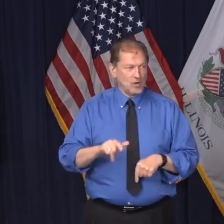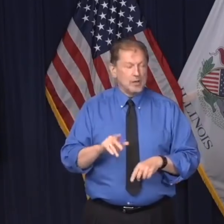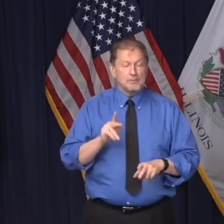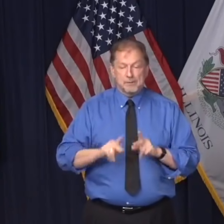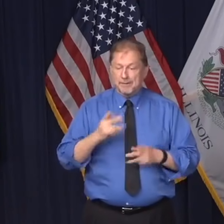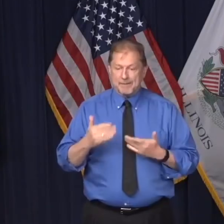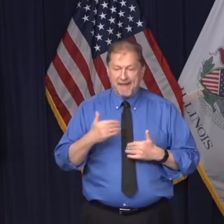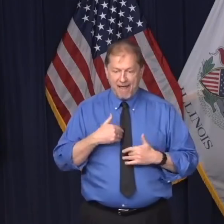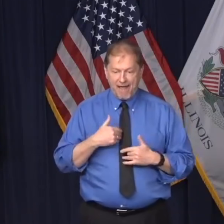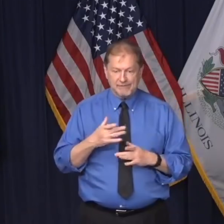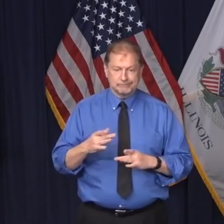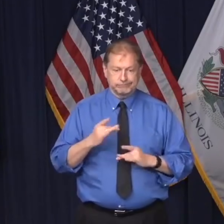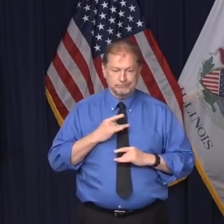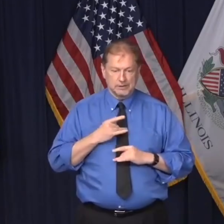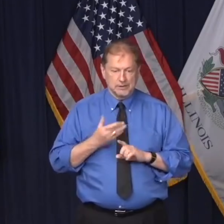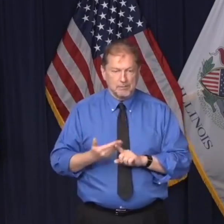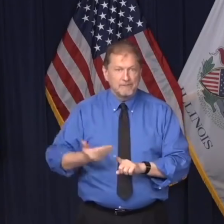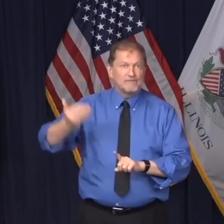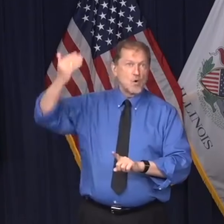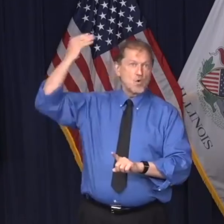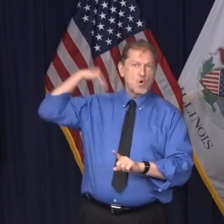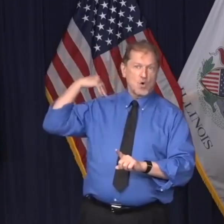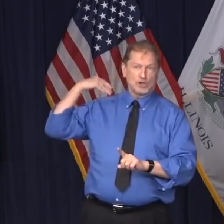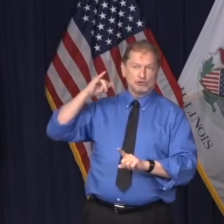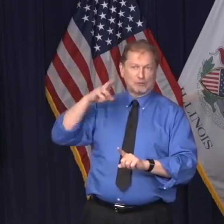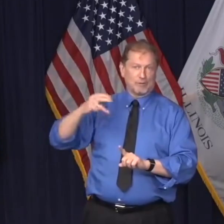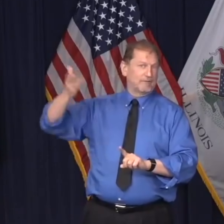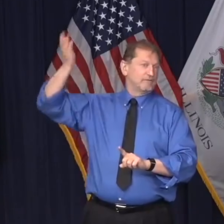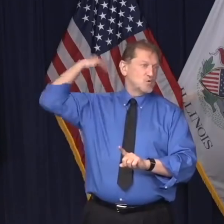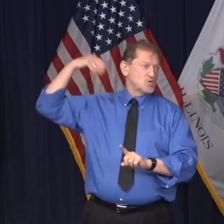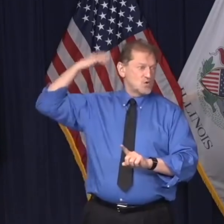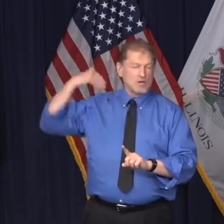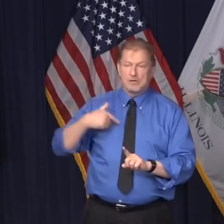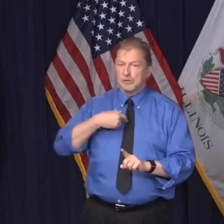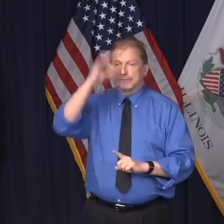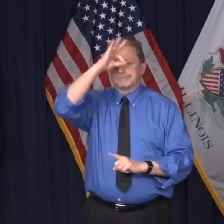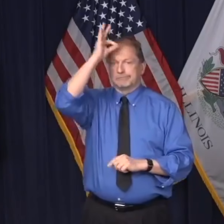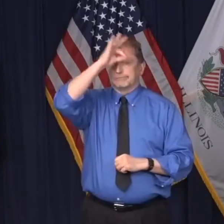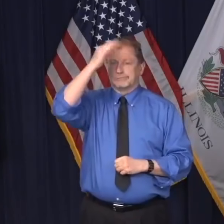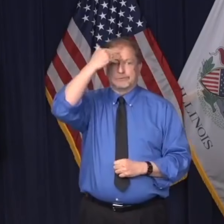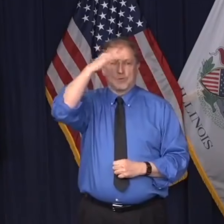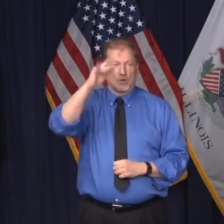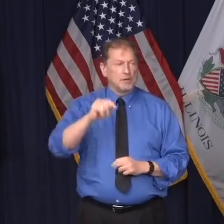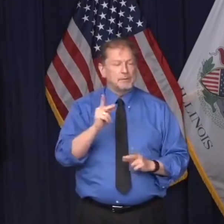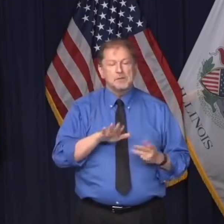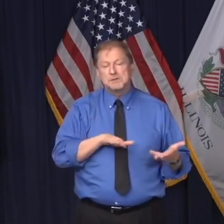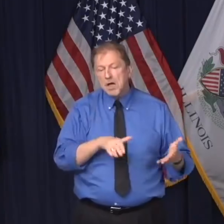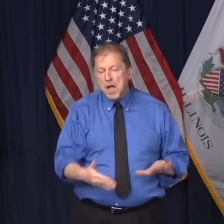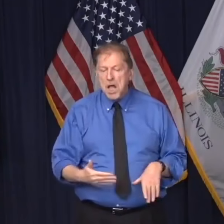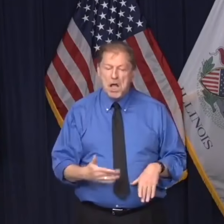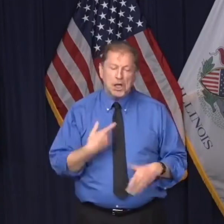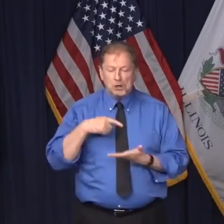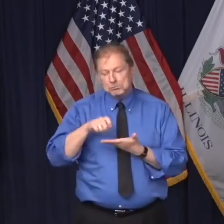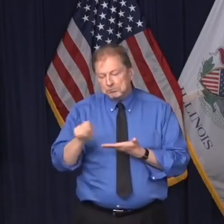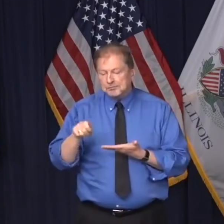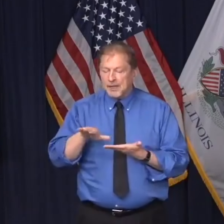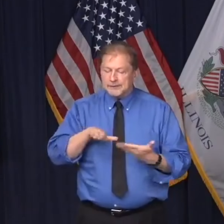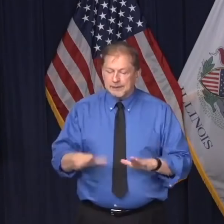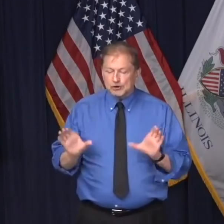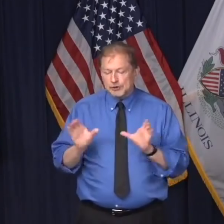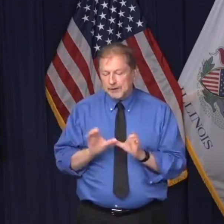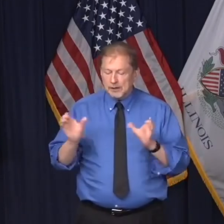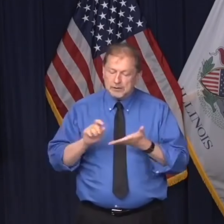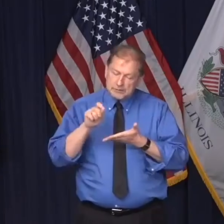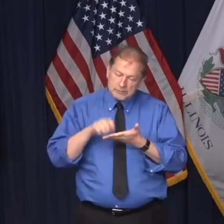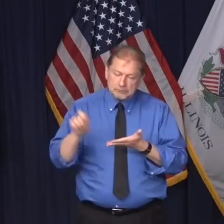before. And so some of the deaths that nobody was even talking about, they didn't have a name for this thing. People were dying, and they may have been put on their